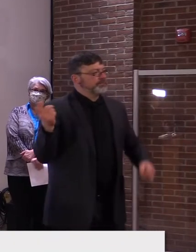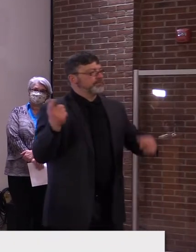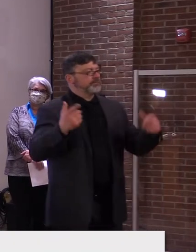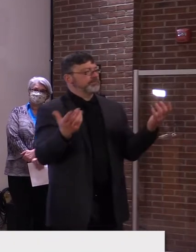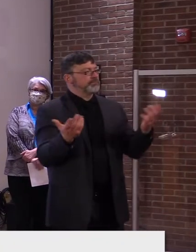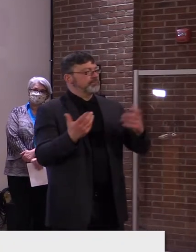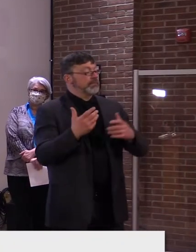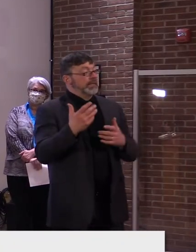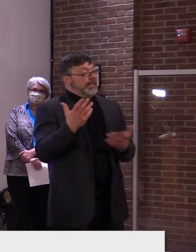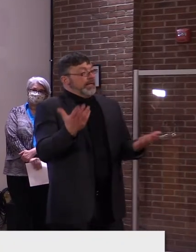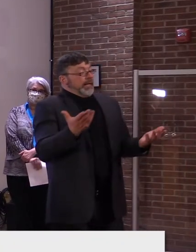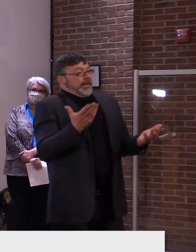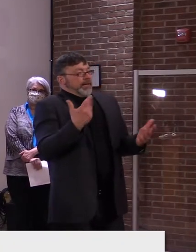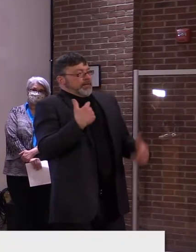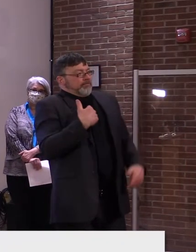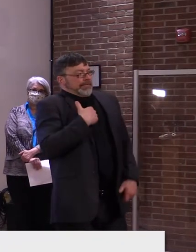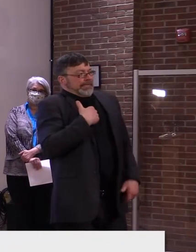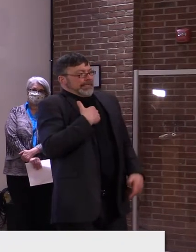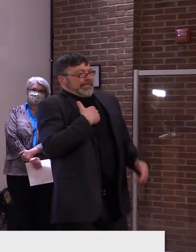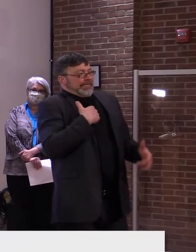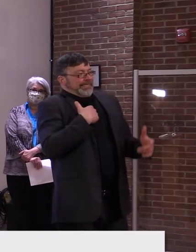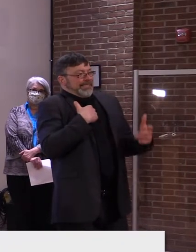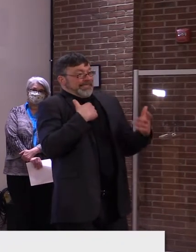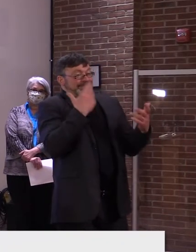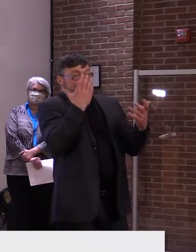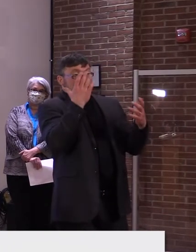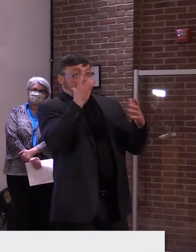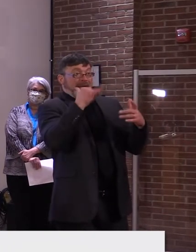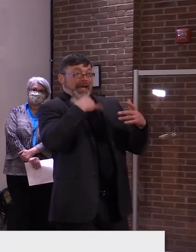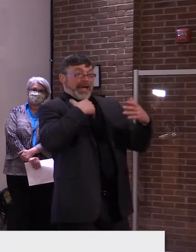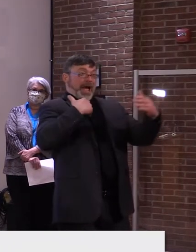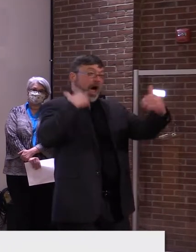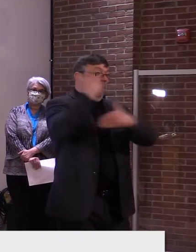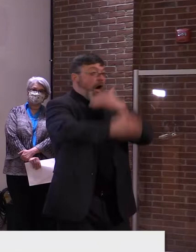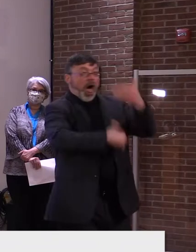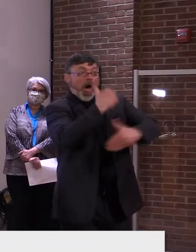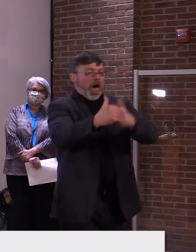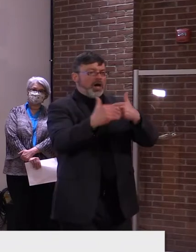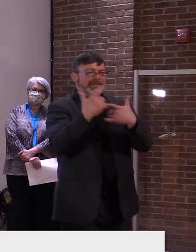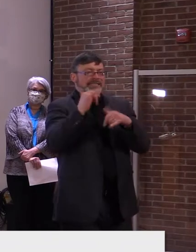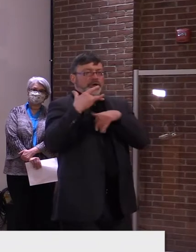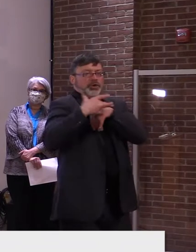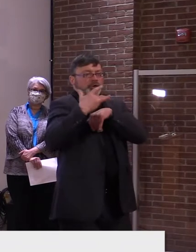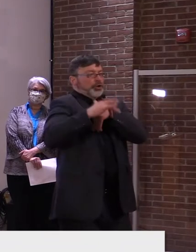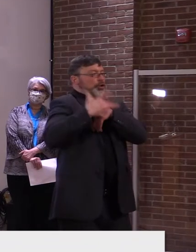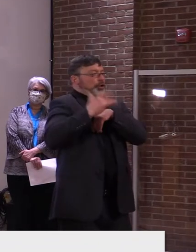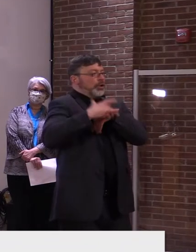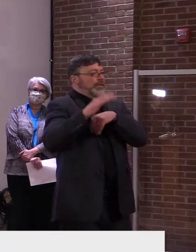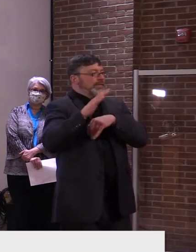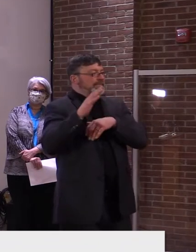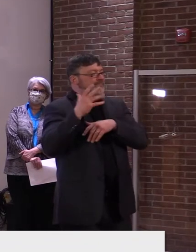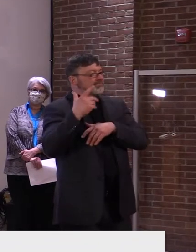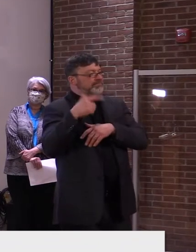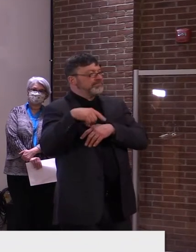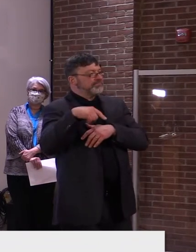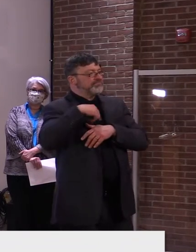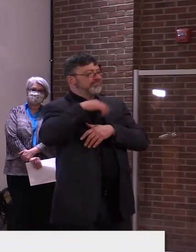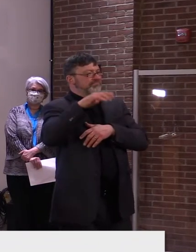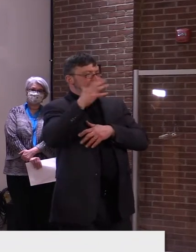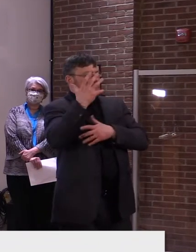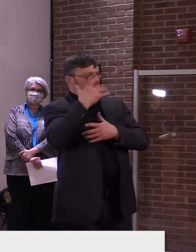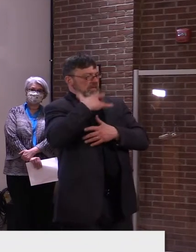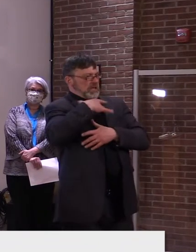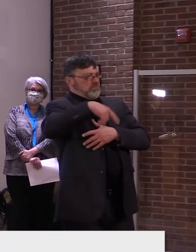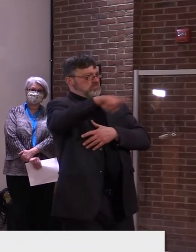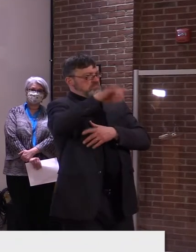news. I think it was close to 90% uptake in terms of those in the staff and teachers and staff